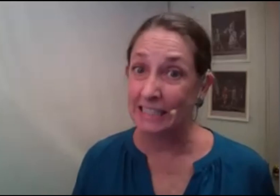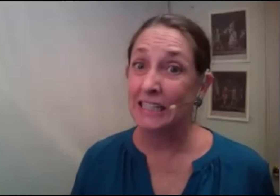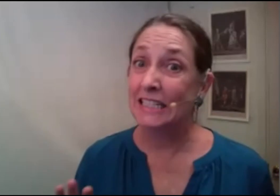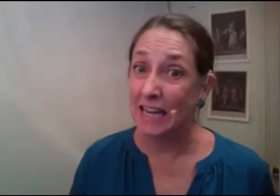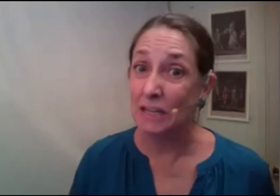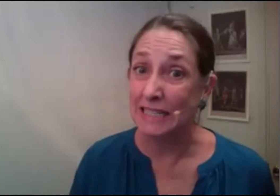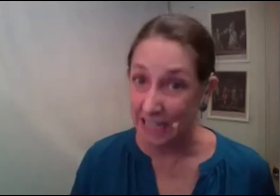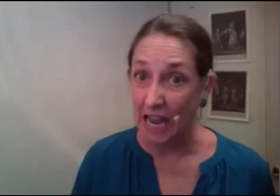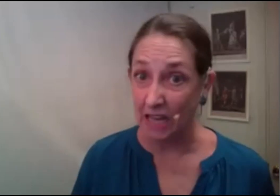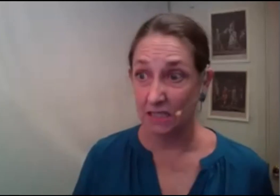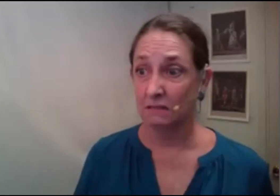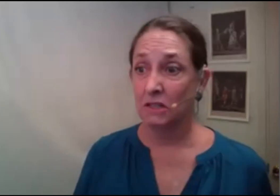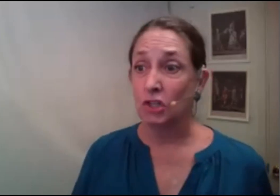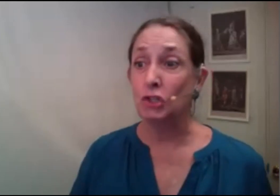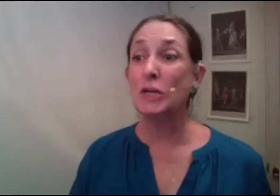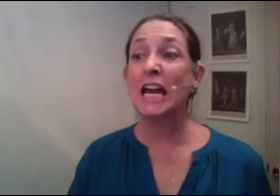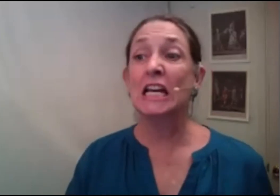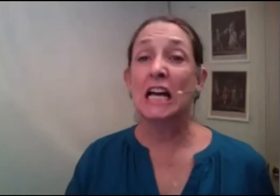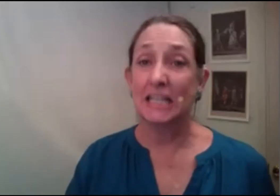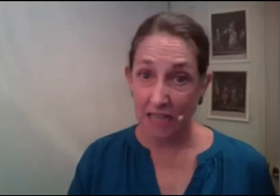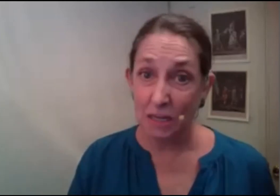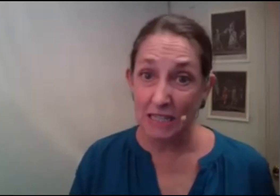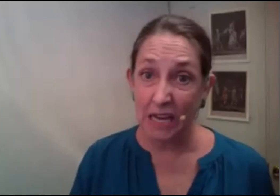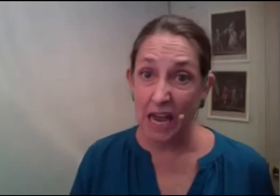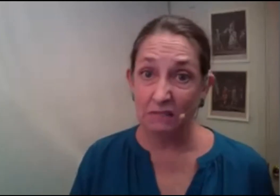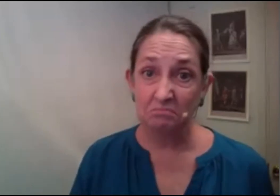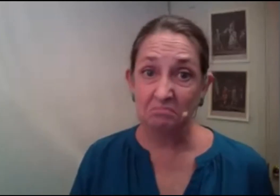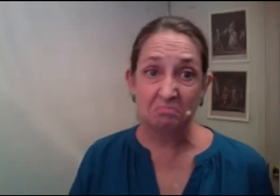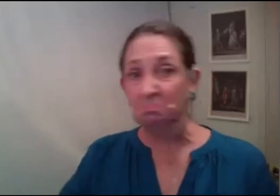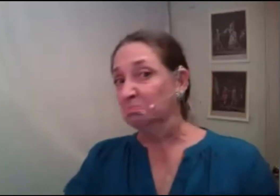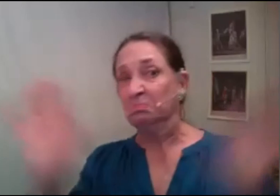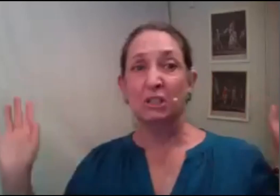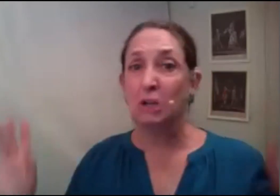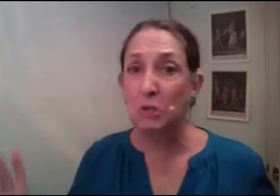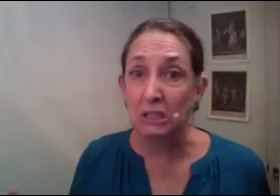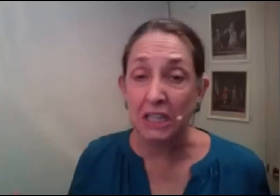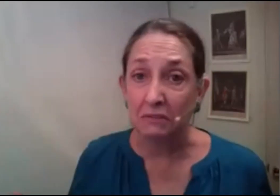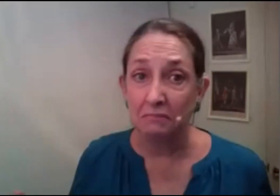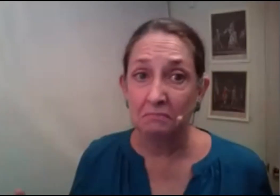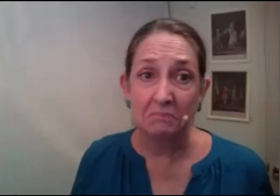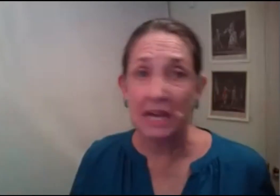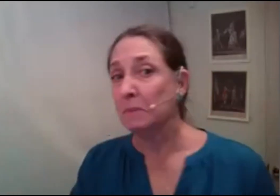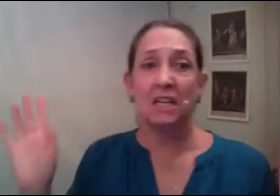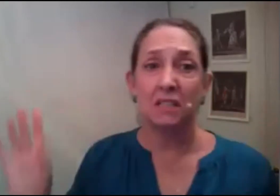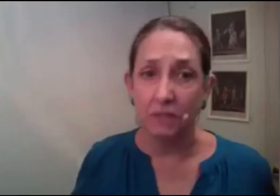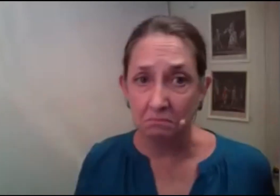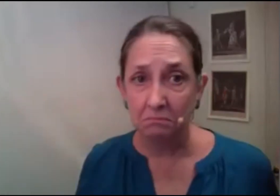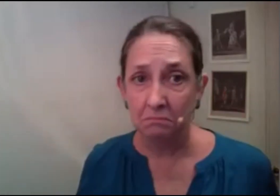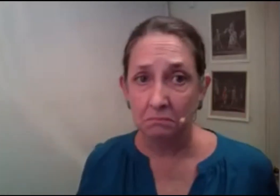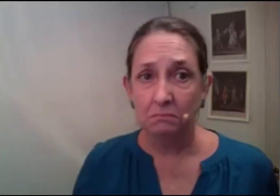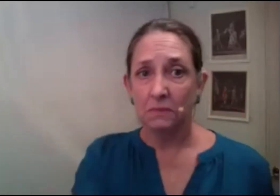hate Siamese cats. You get a Siamese cat, your ghost will leave. That'll be the end